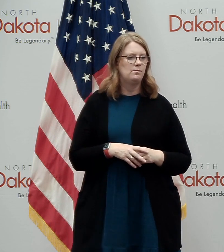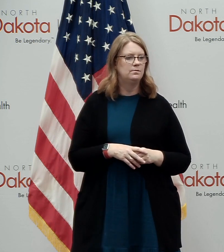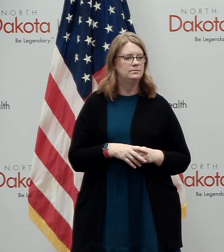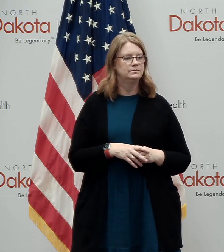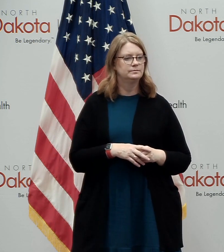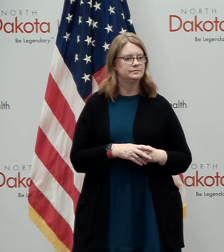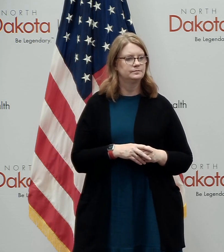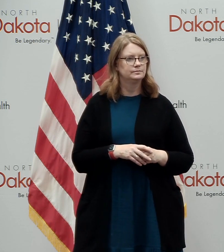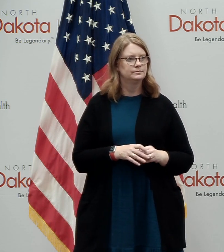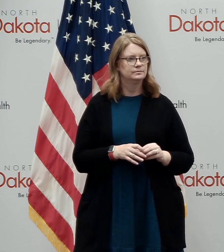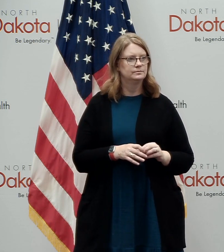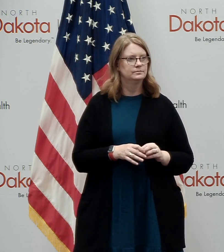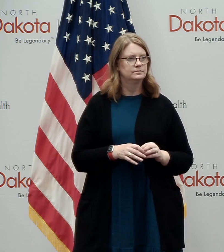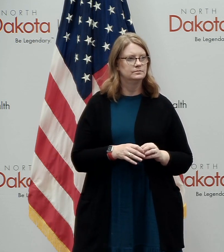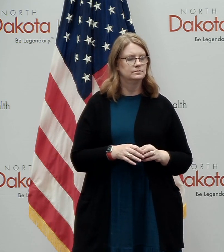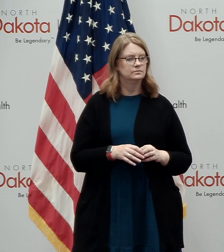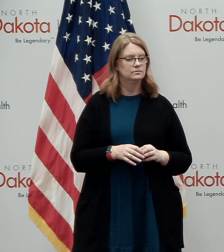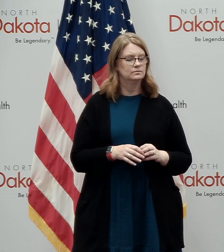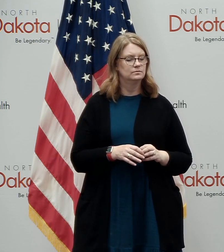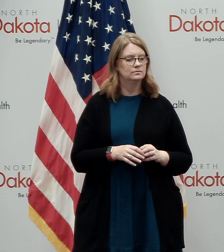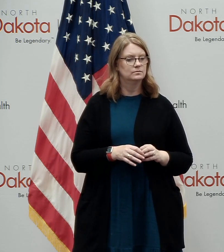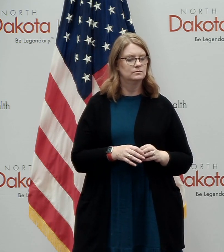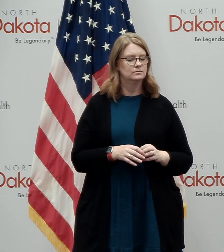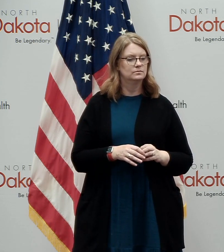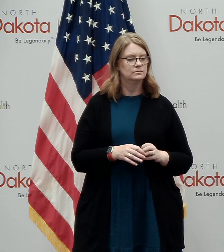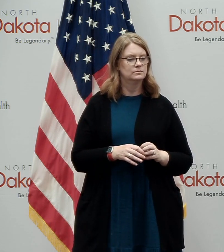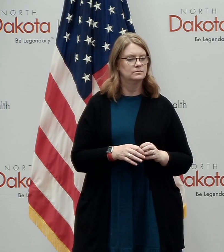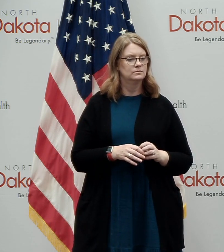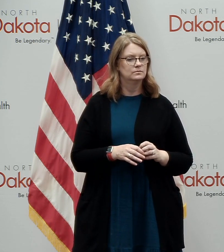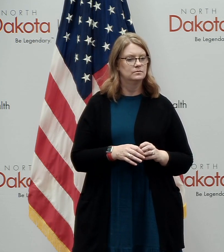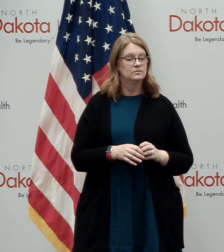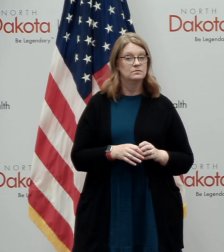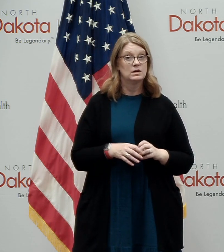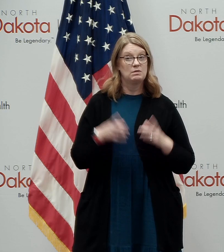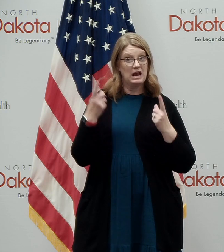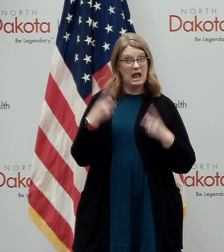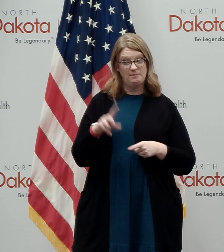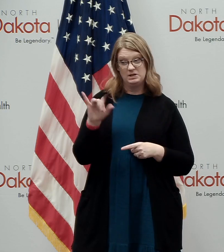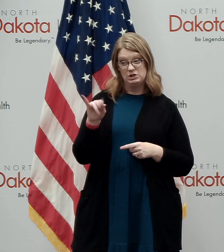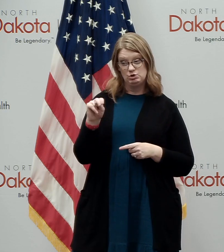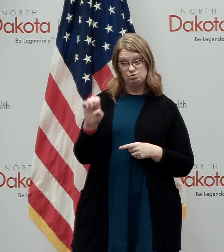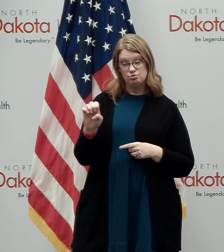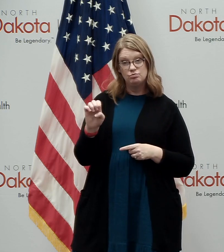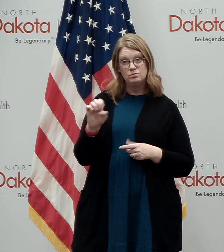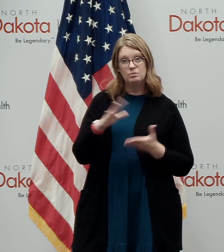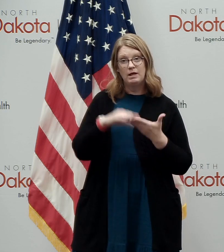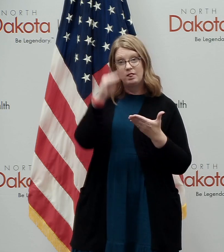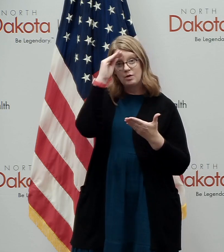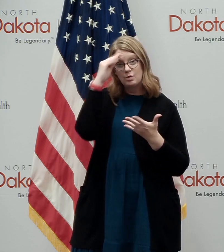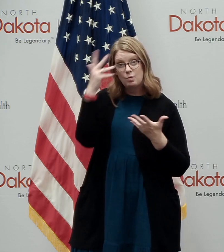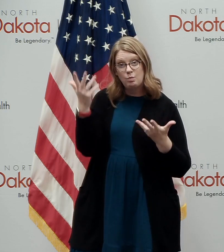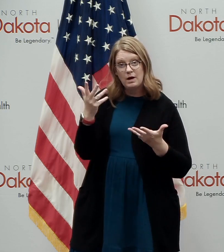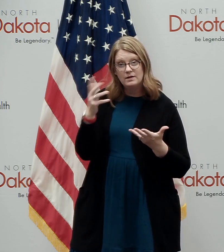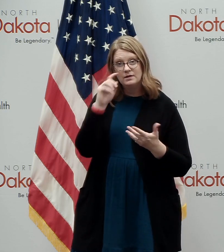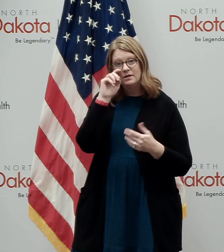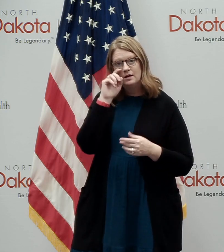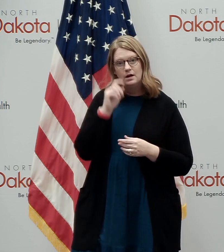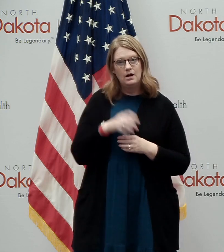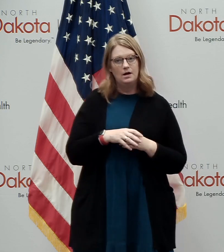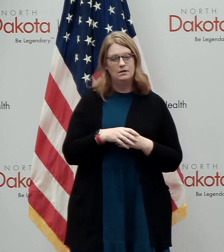of the things that we particularly learned in June is that even though by state